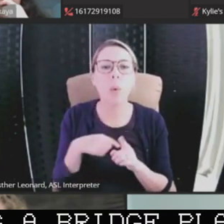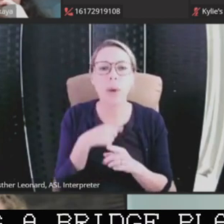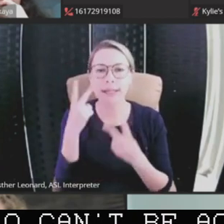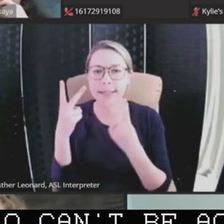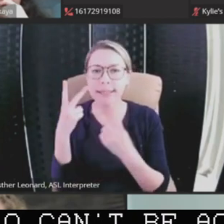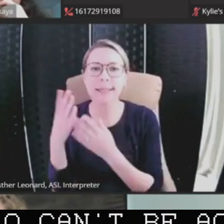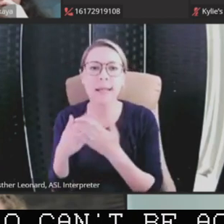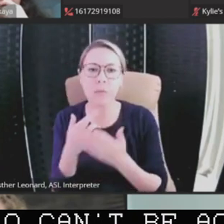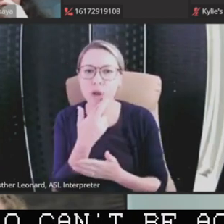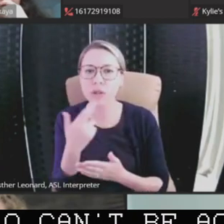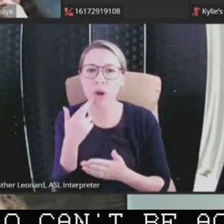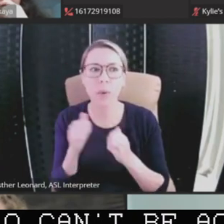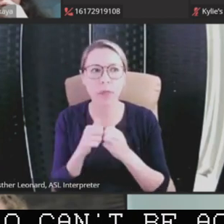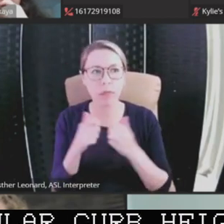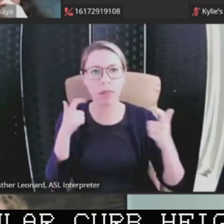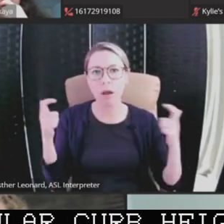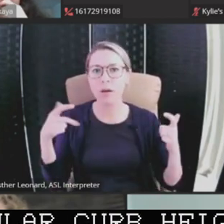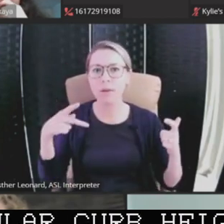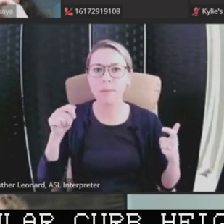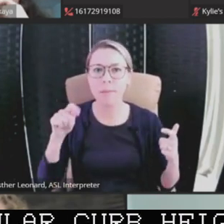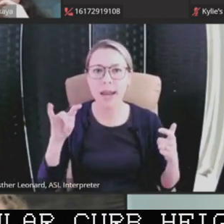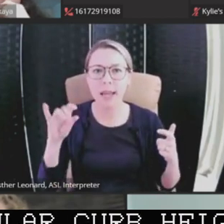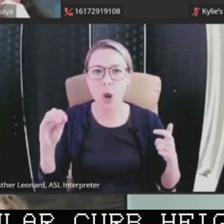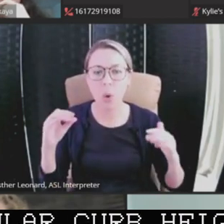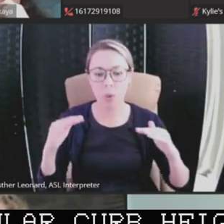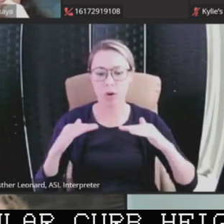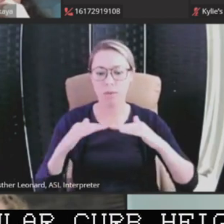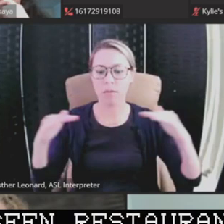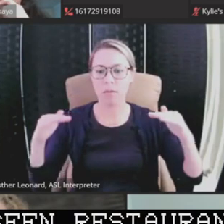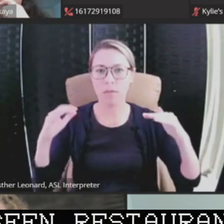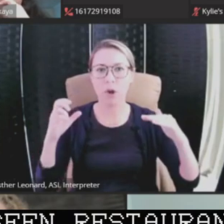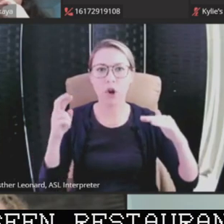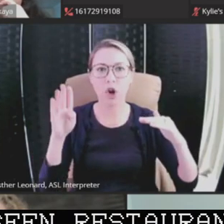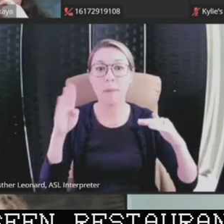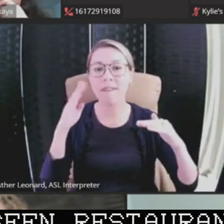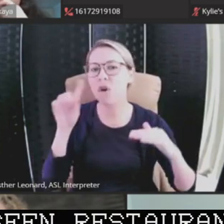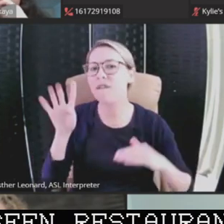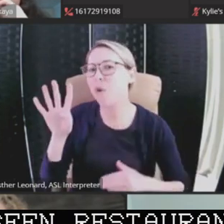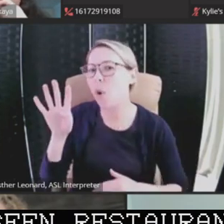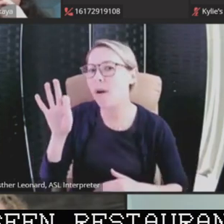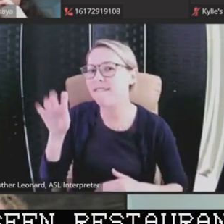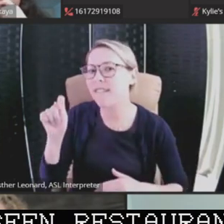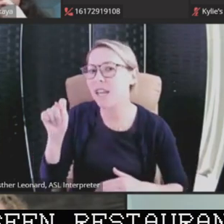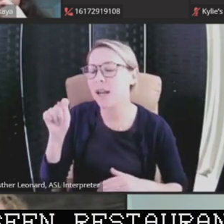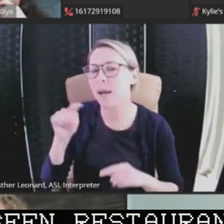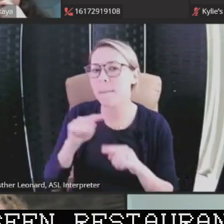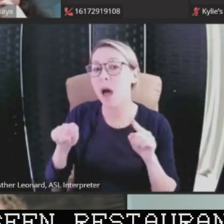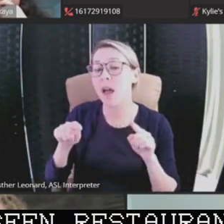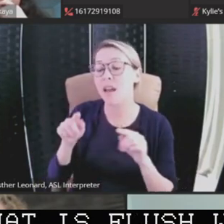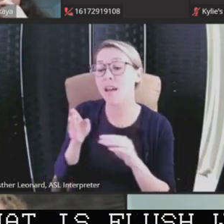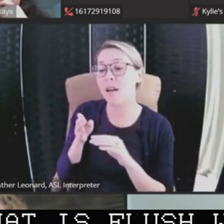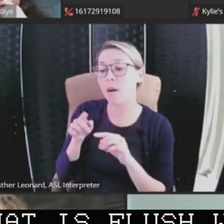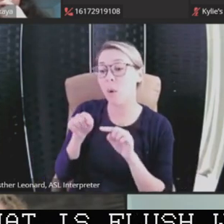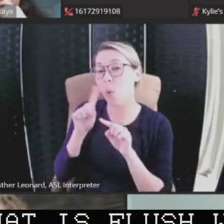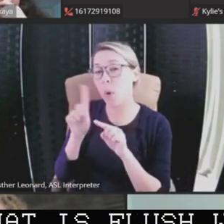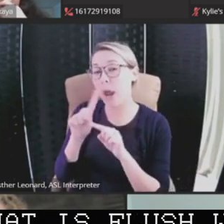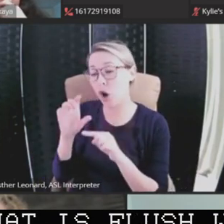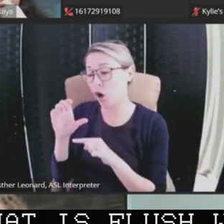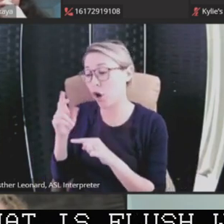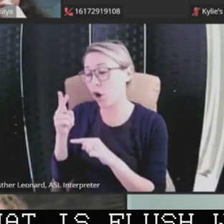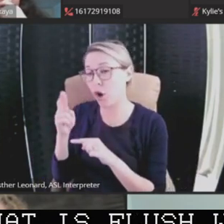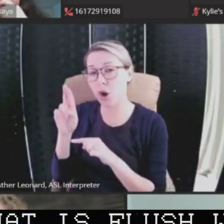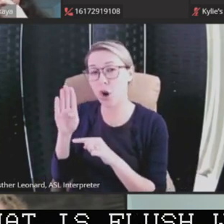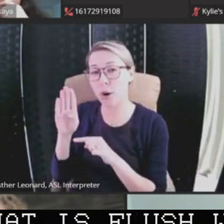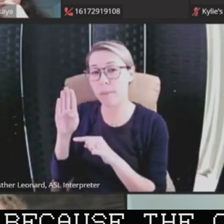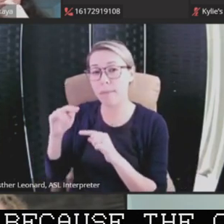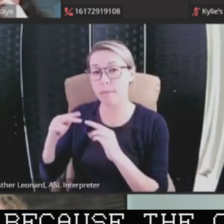patios that is flush with the curb for 4 of the feet, but then because the curb height changes, it's maybe half an inch,